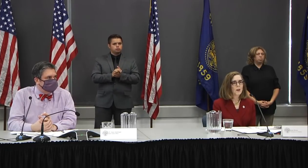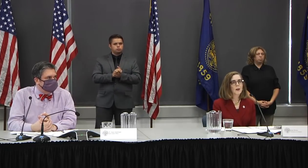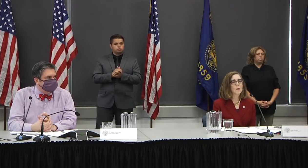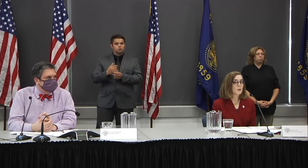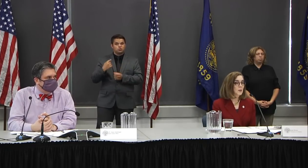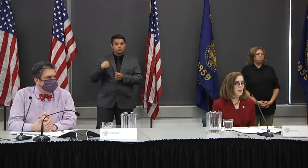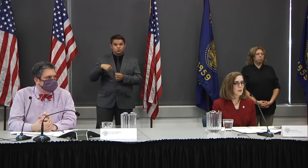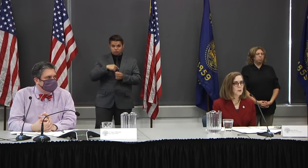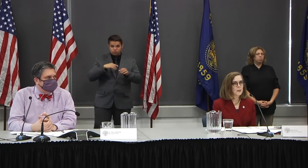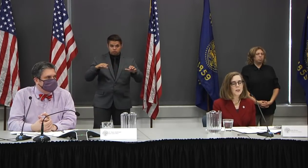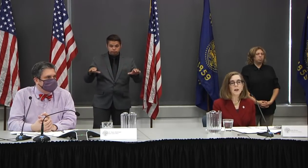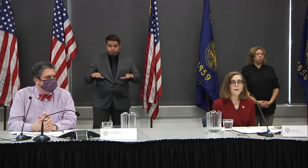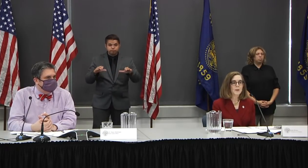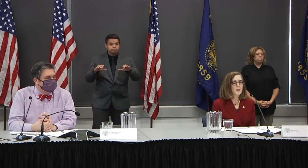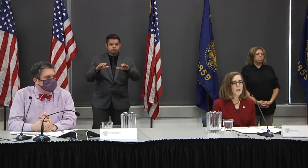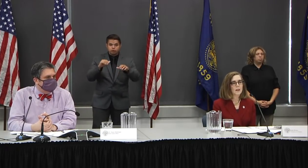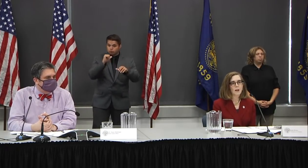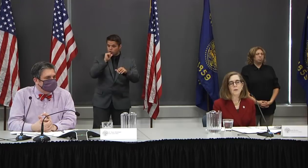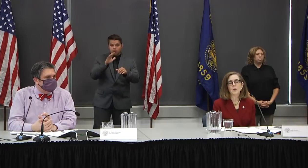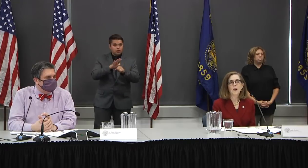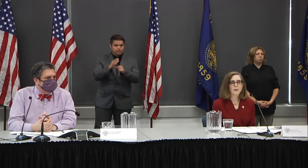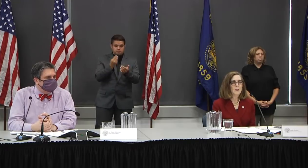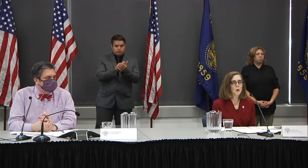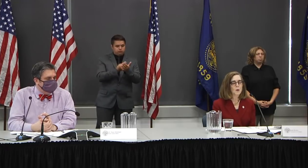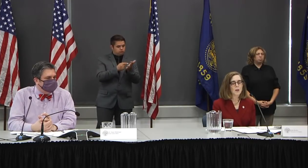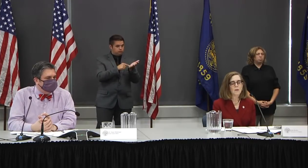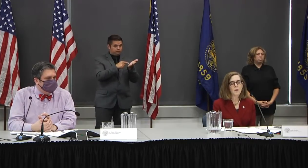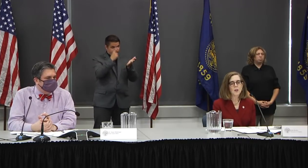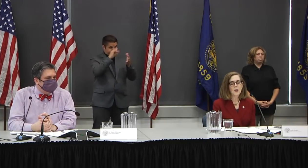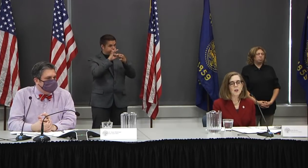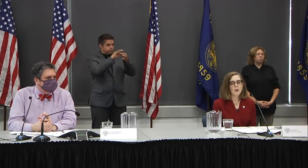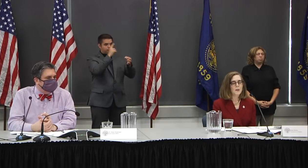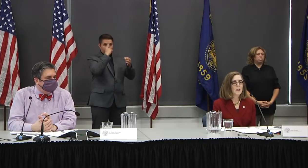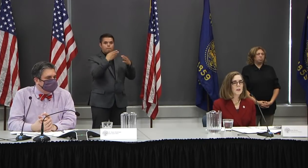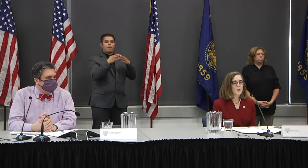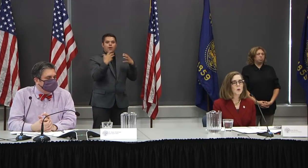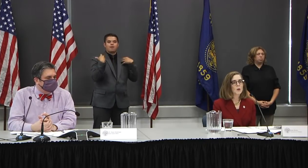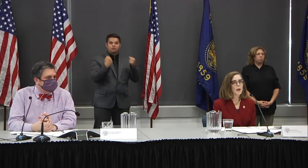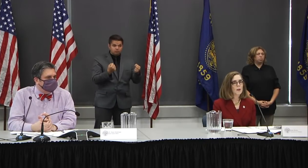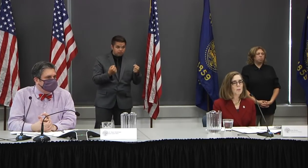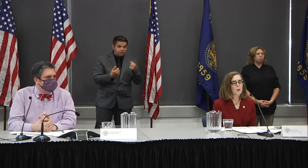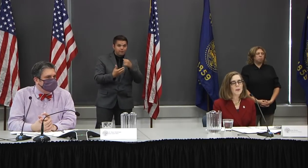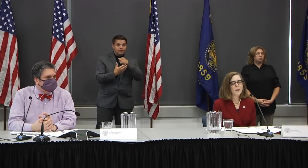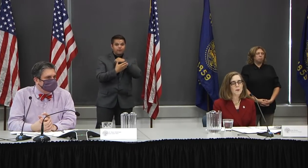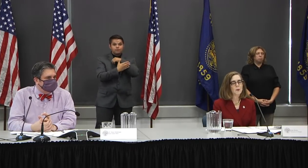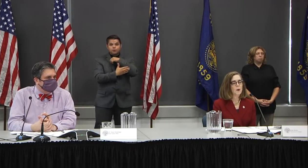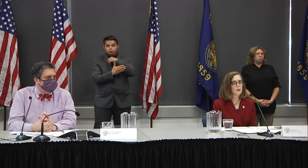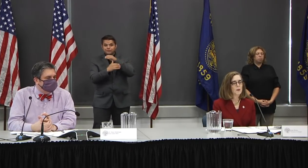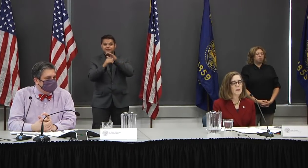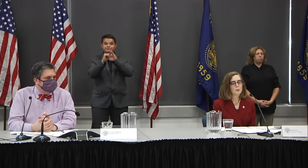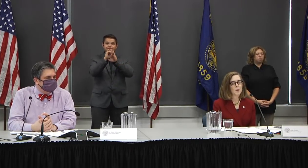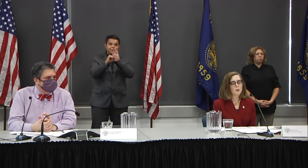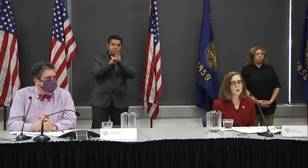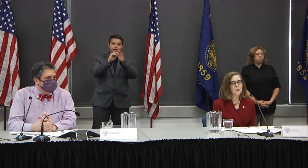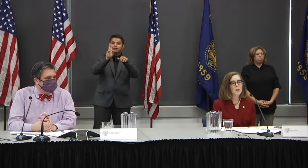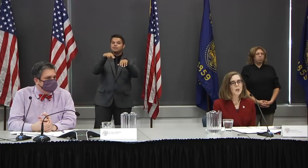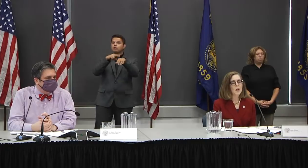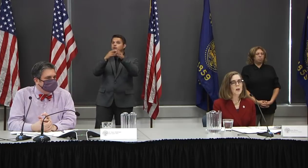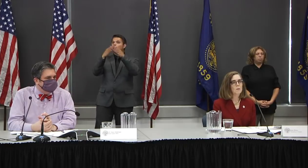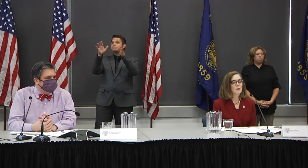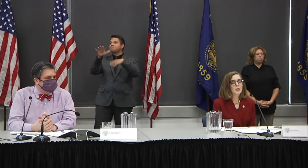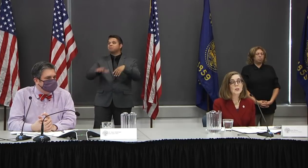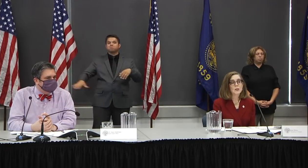health across the country, at the state level and the local level. The local county public health director that I spoke